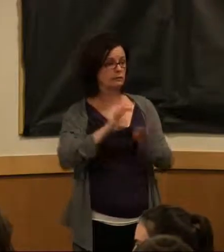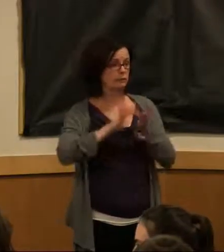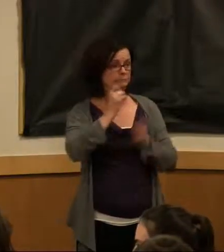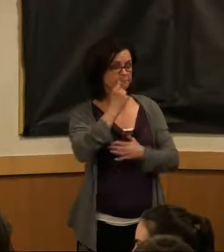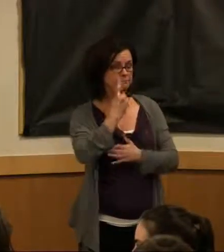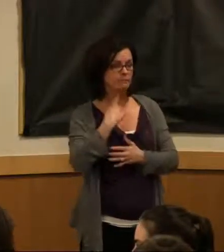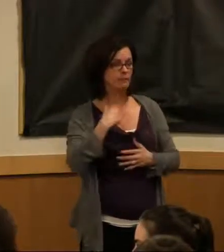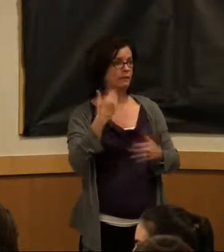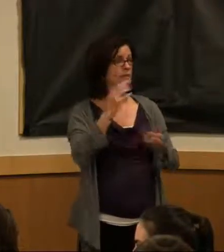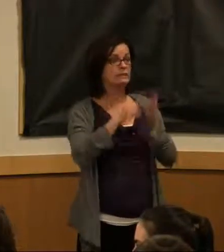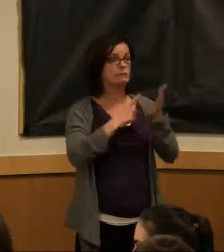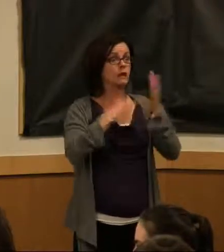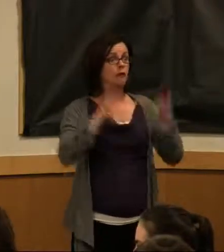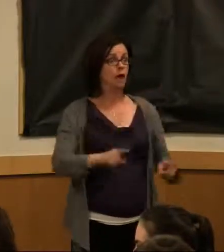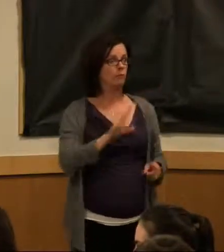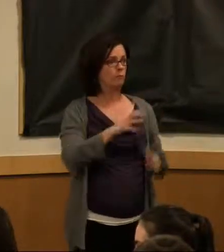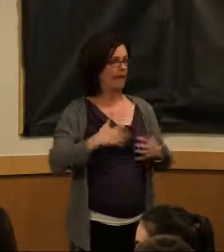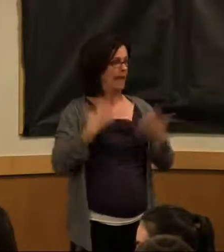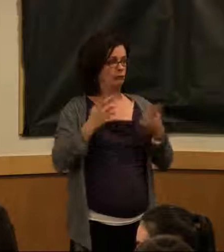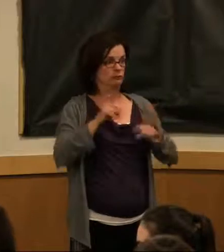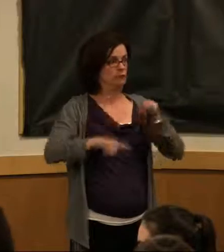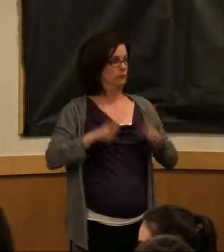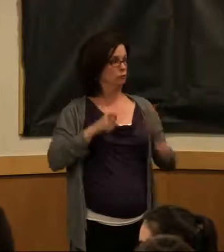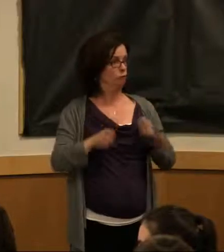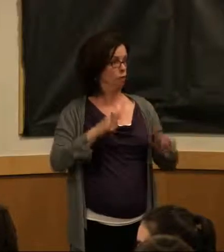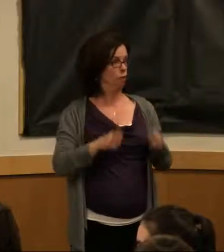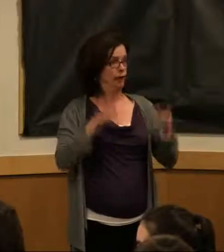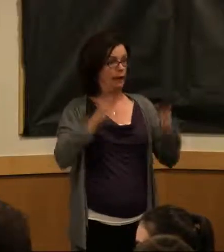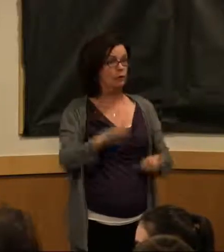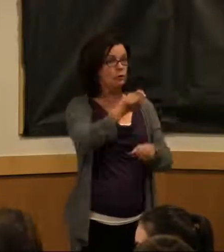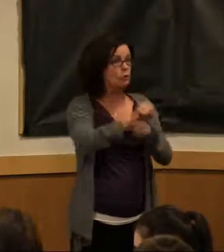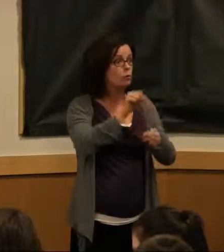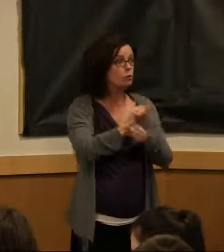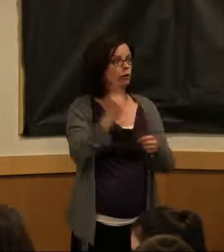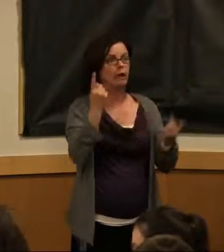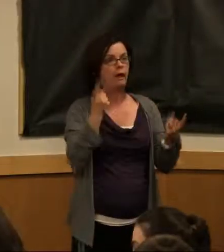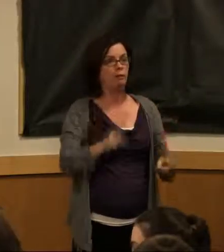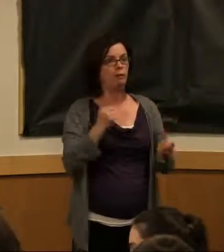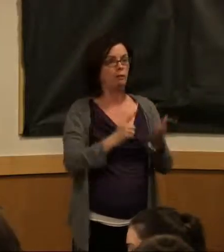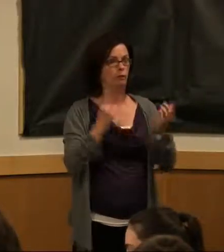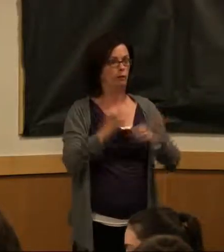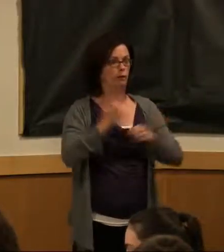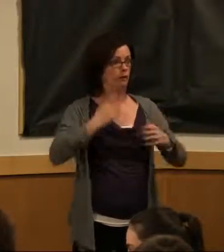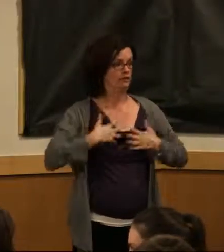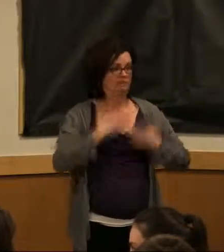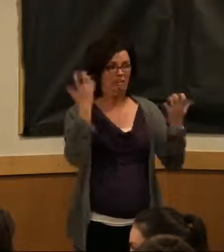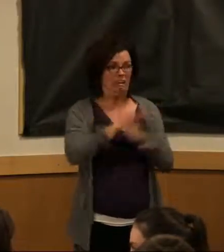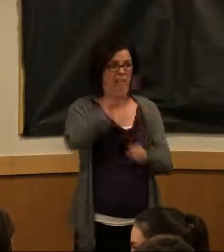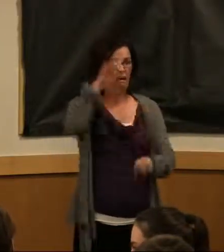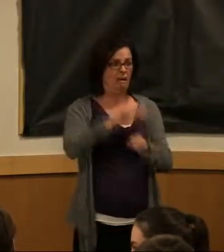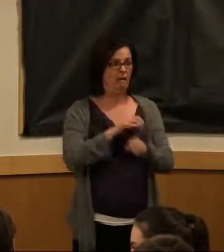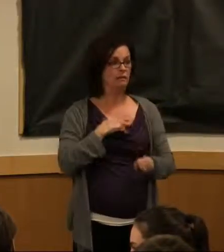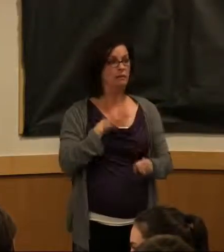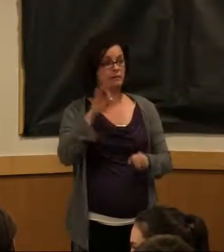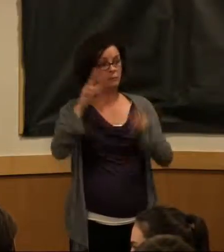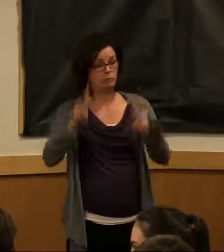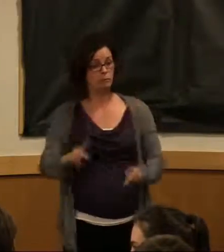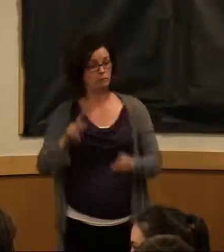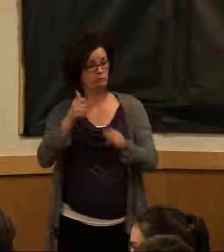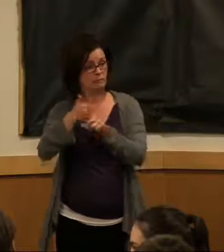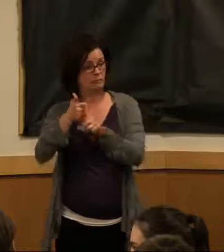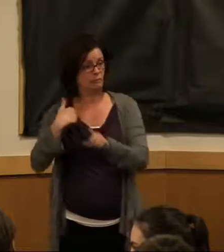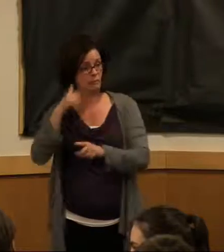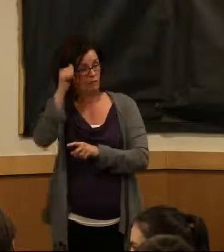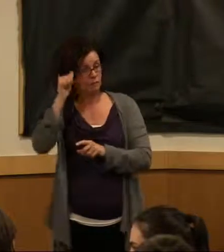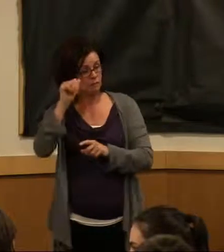And sometimes you are the one that's in their path. If they have Alzheimer's, I've been punched and hit more times